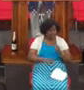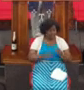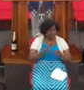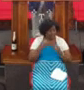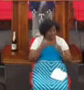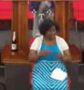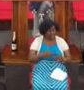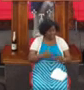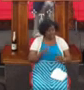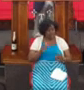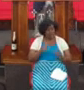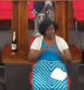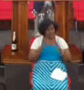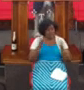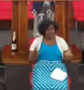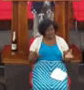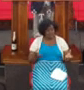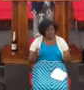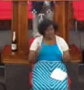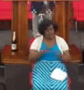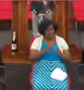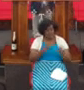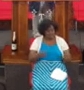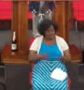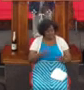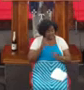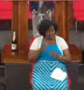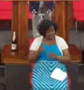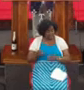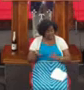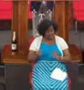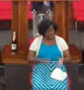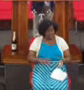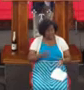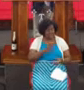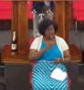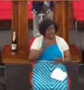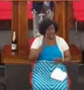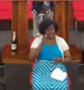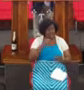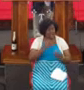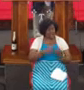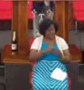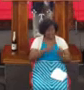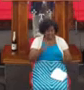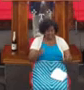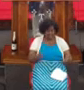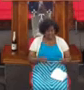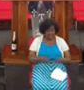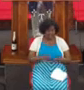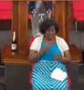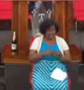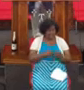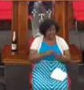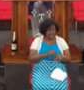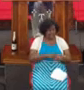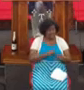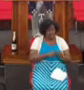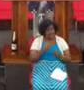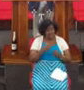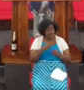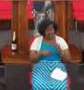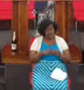such a volume. At no point. Death seemed to be rampant and everywhere. Every time you turn around, it